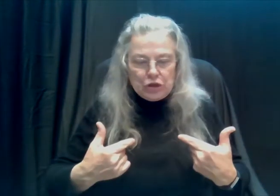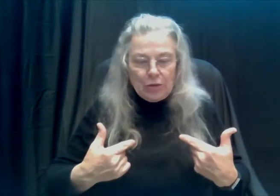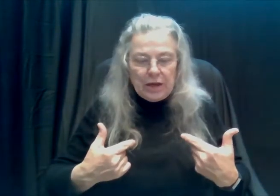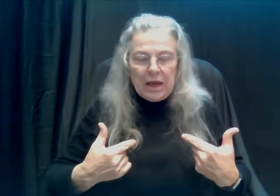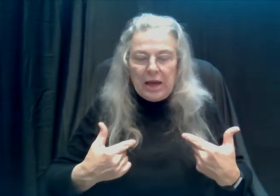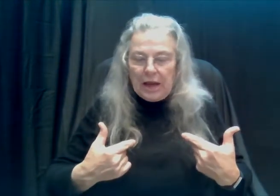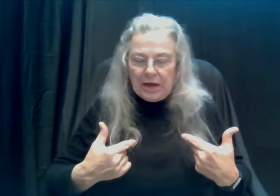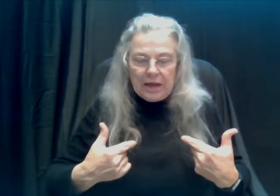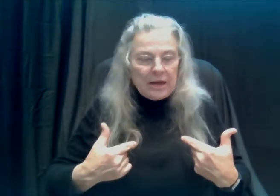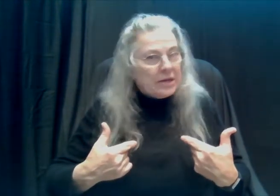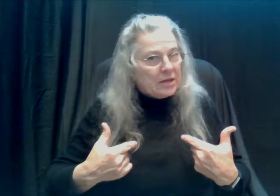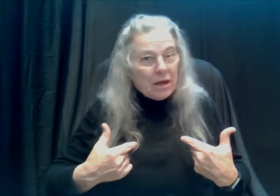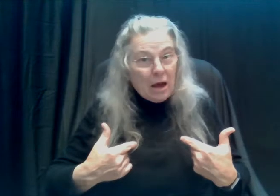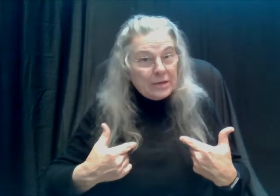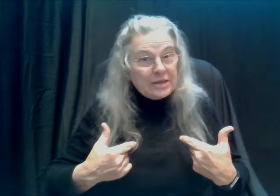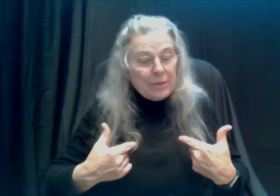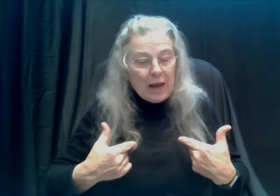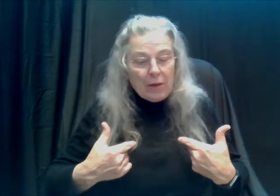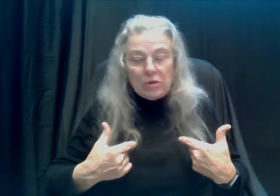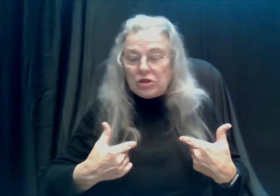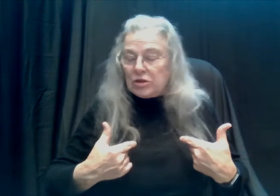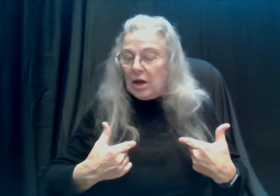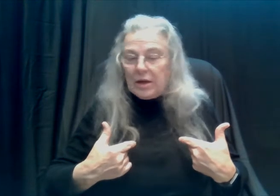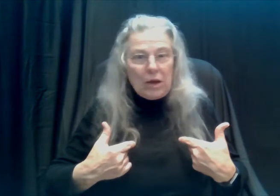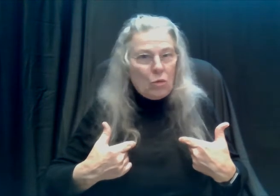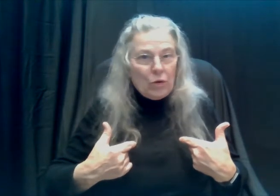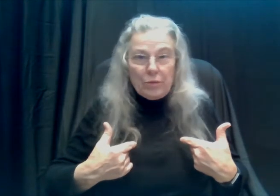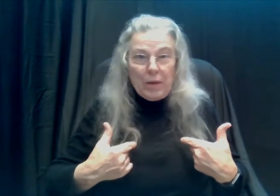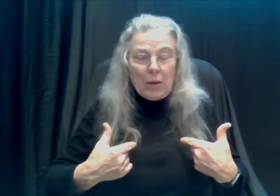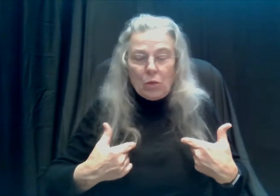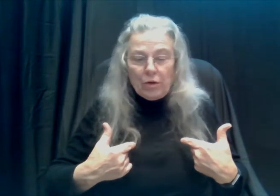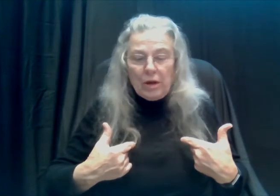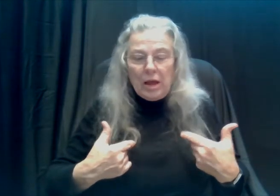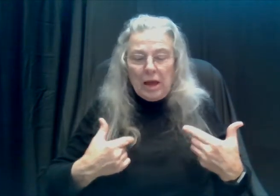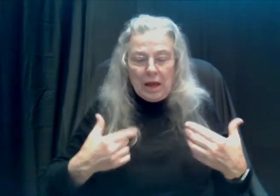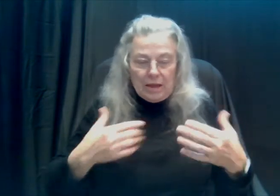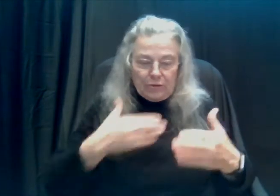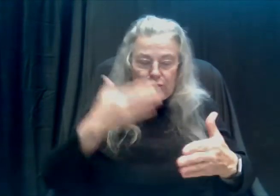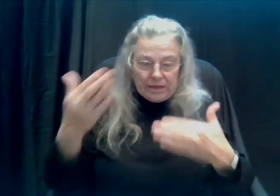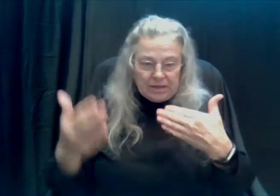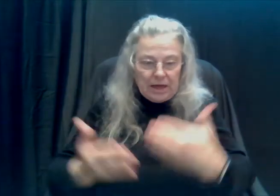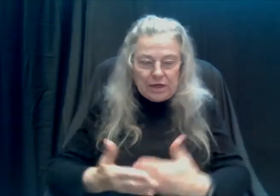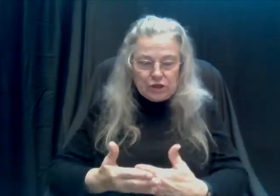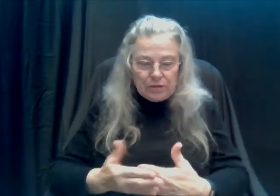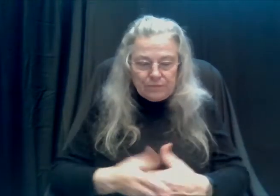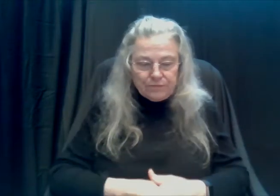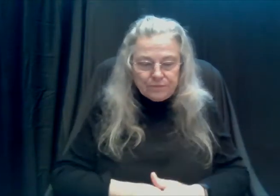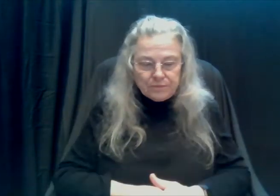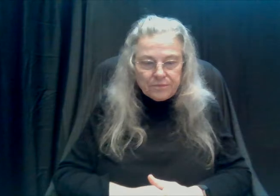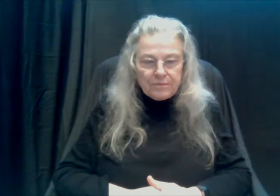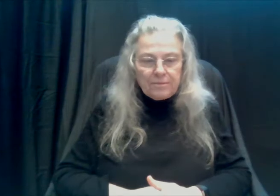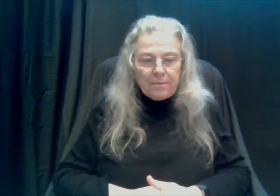it. And again, it's a concept language, not a word by word translation.